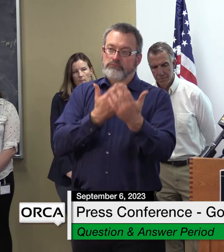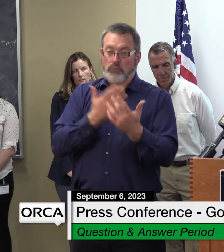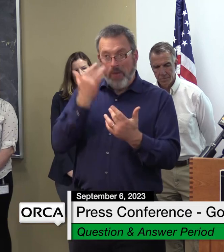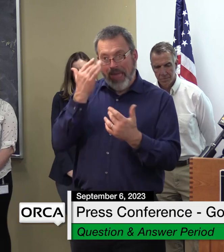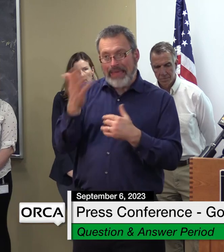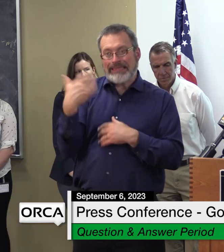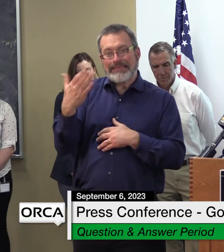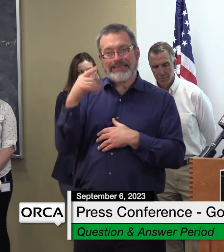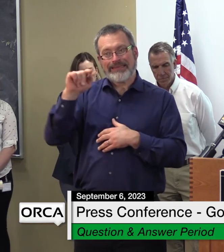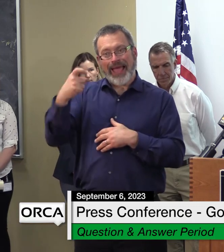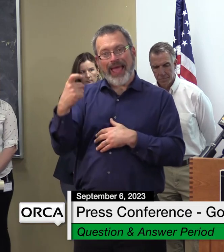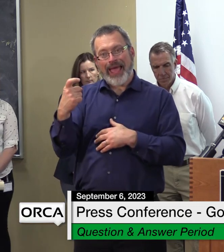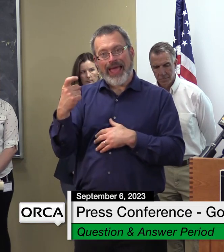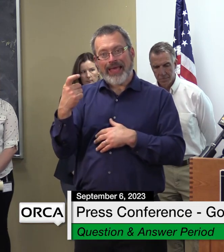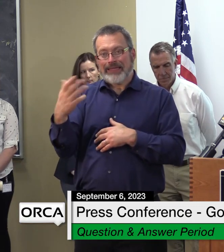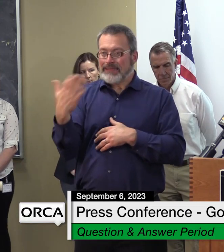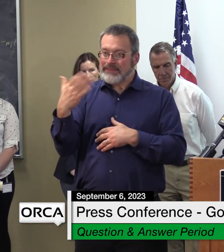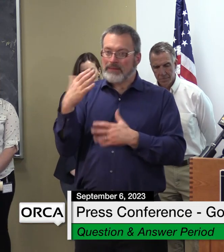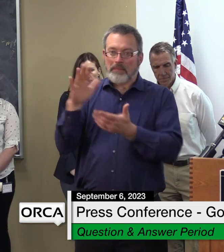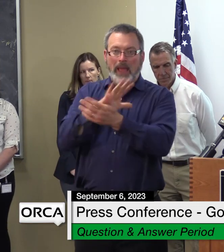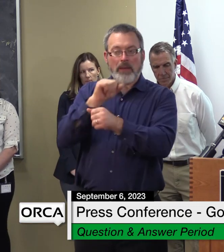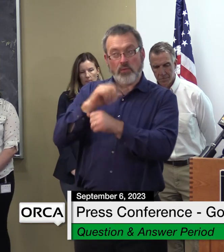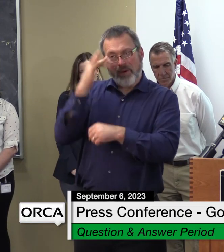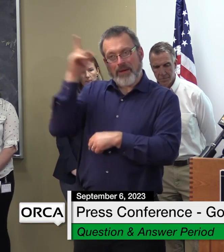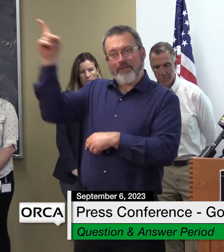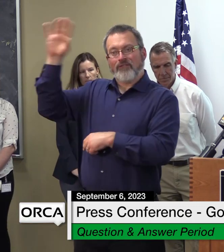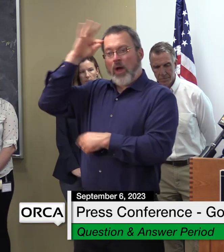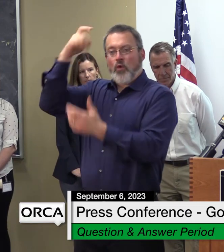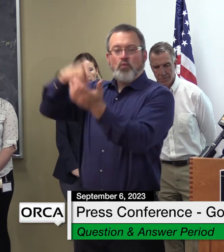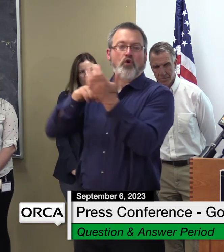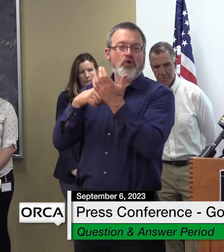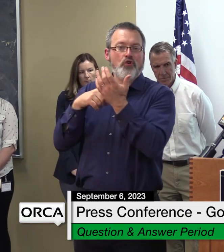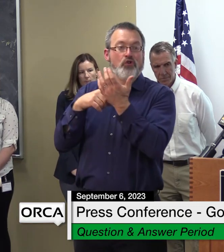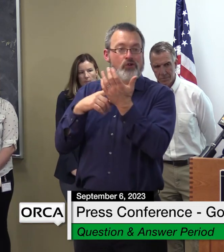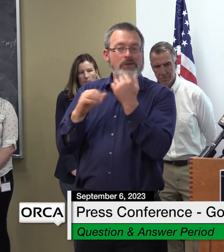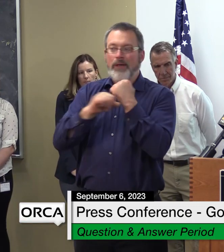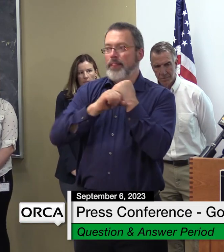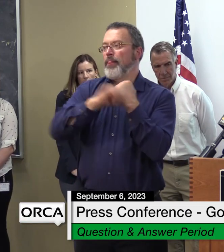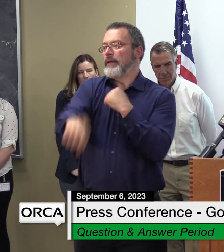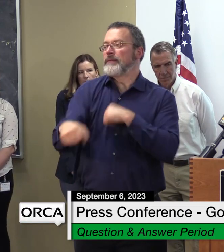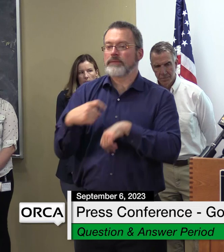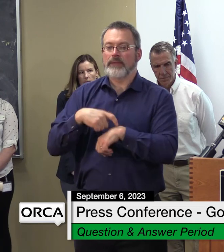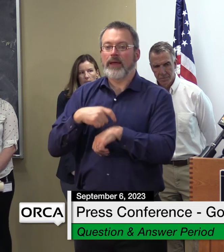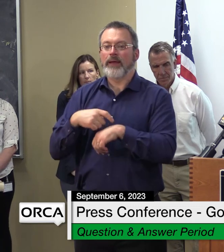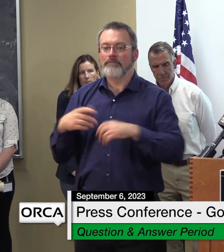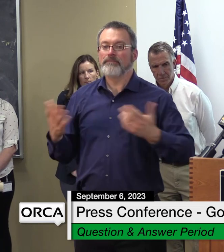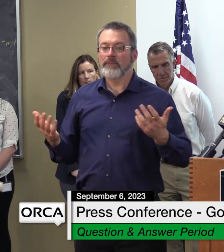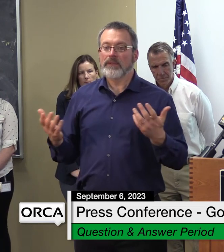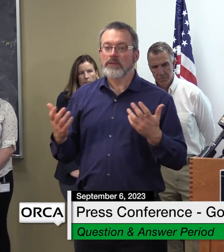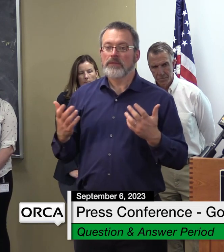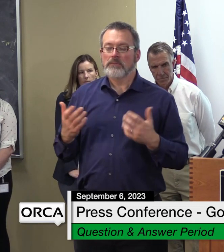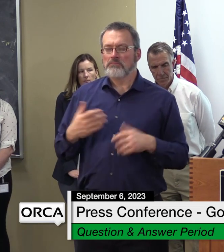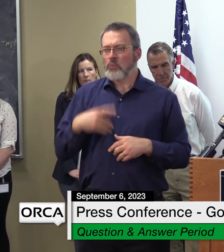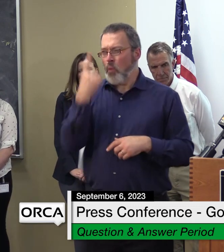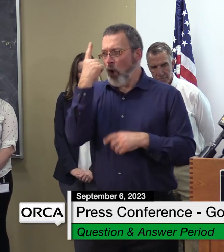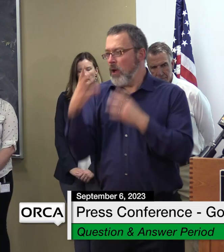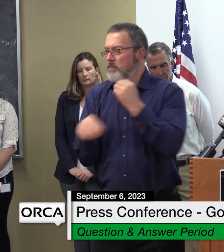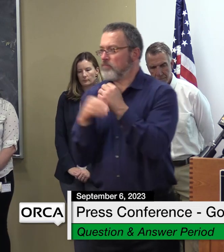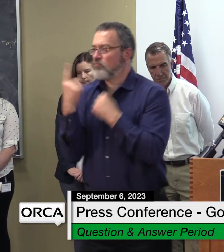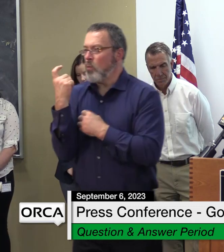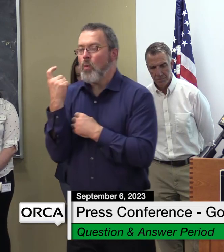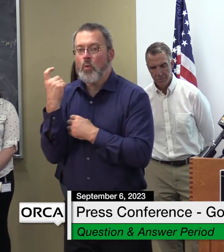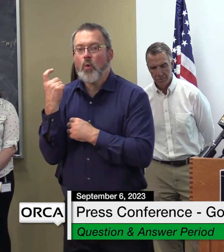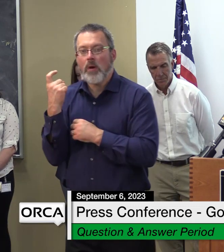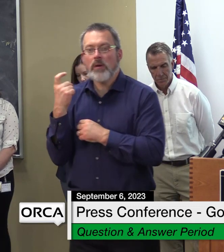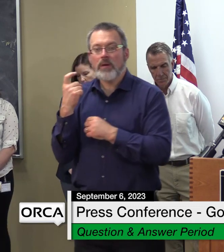And that is a federal requirement of the program. I do, before I just wrap up, I want to share some numbers so we just understand